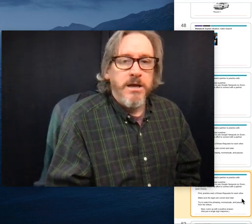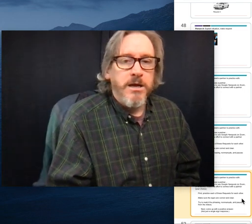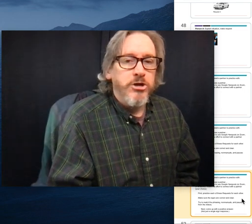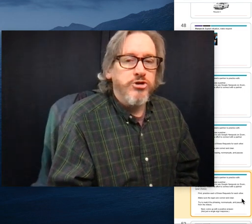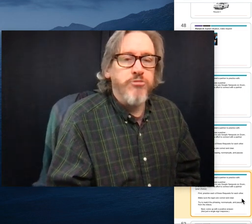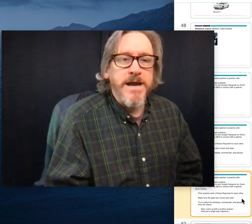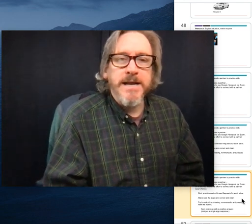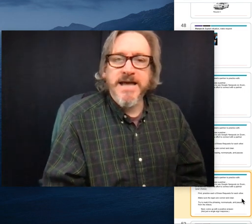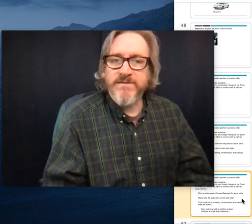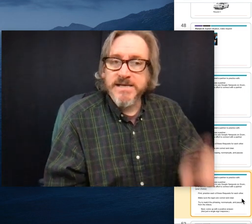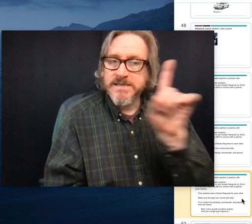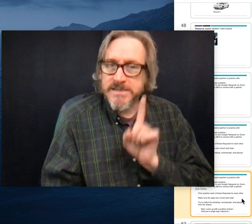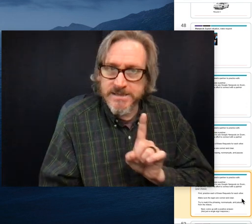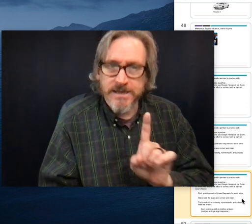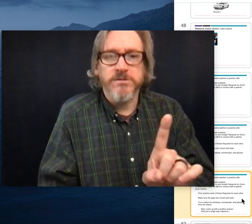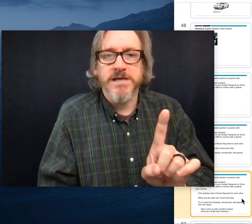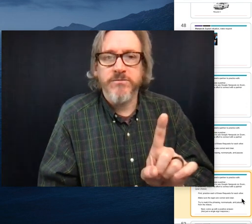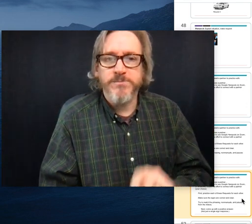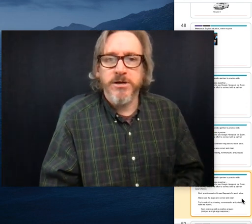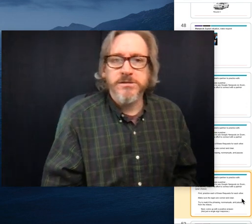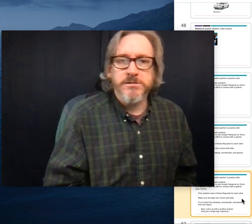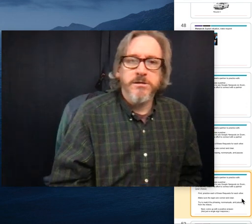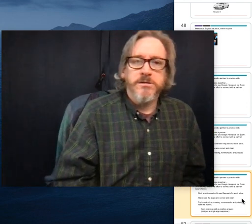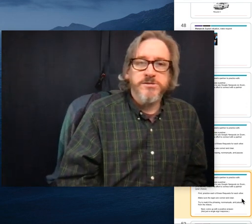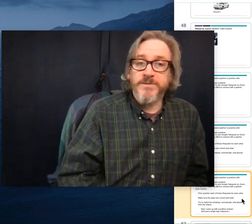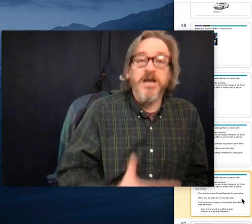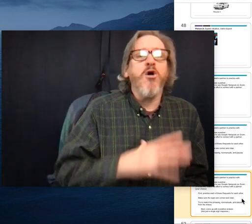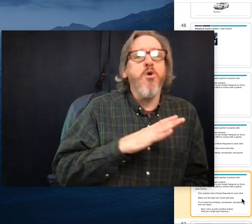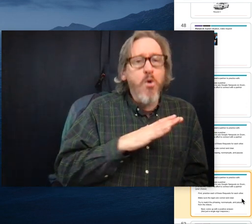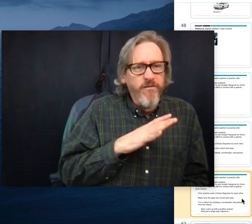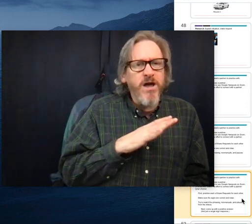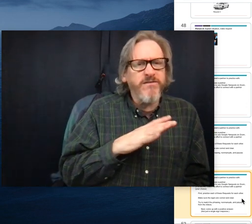So there are all the vocab words.